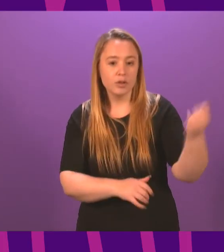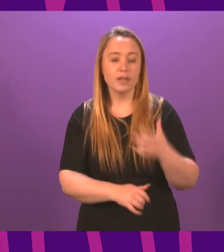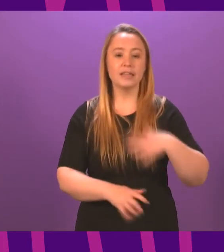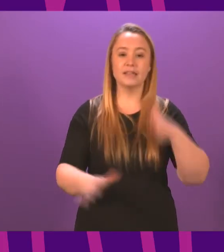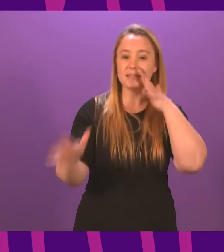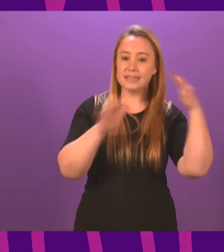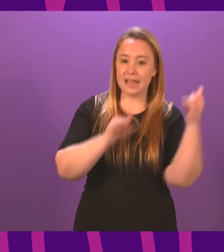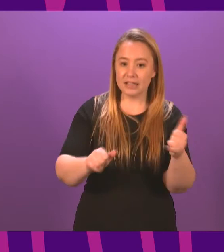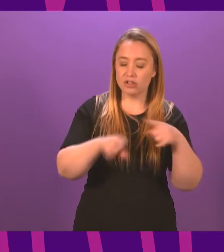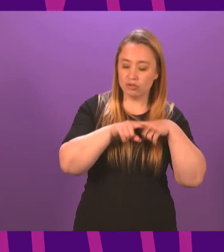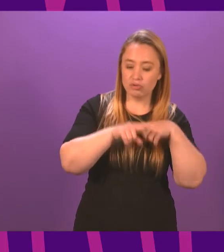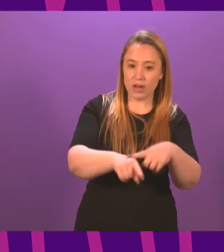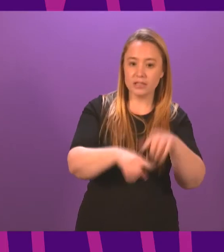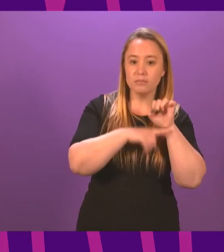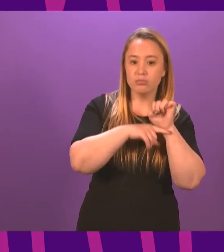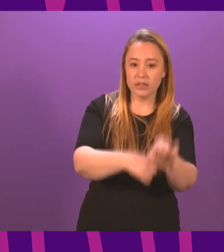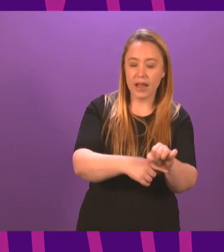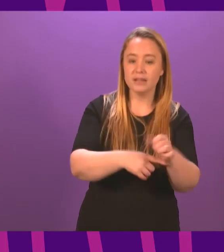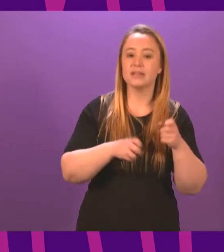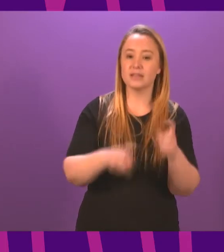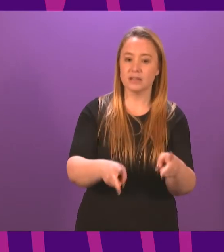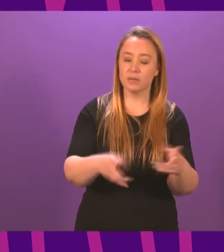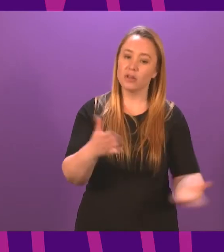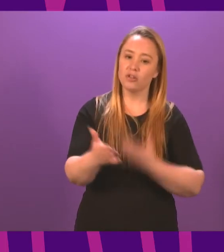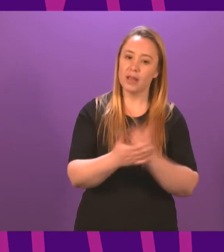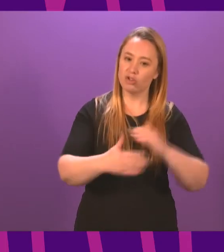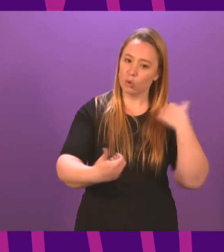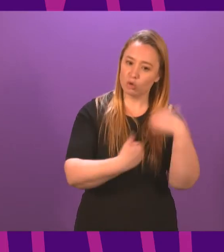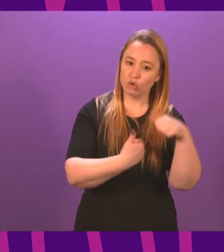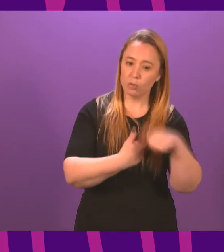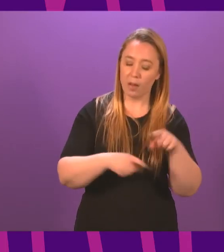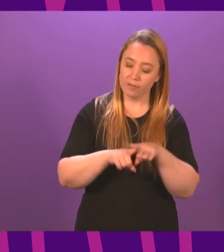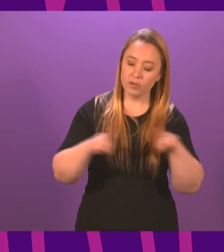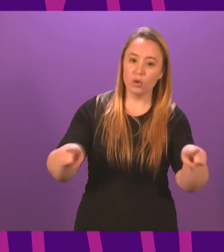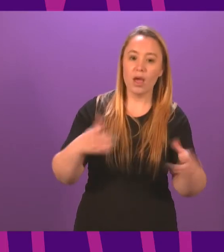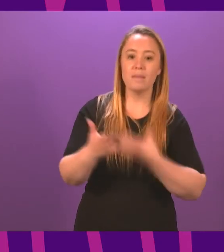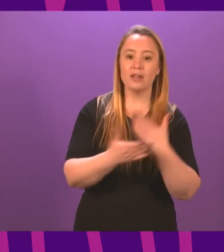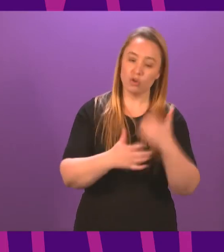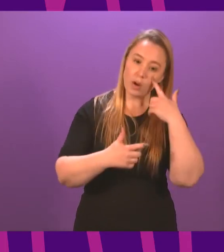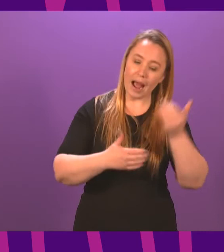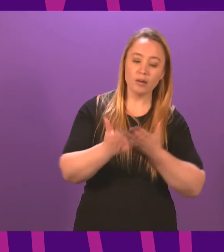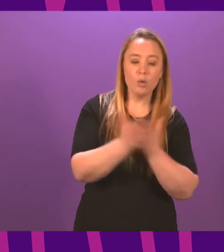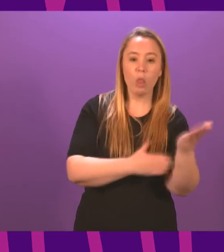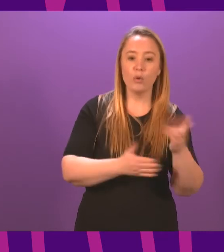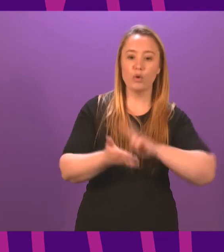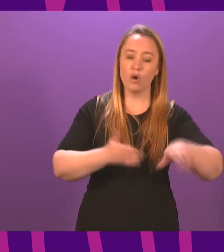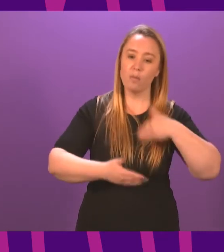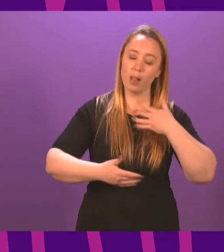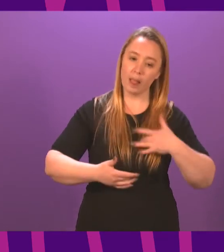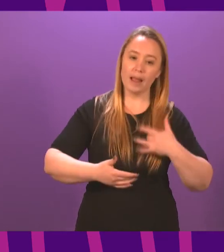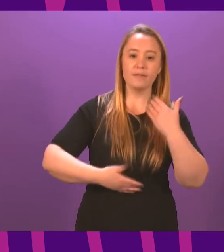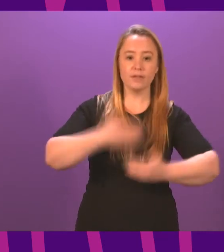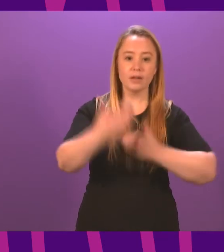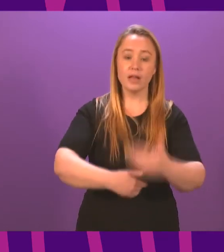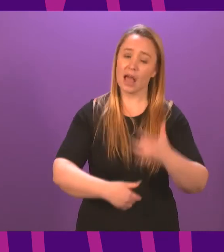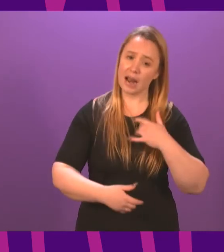trace and protect system that is fit for purpose and allows us to resume a semblance of normal life and working. And I have to say I'm surprised the